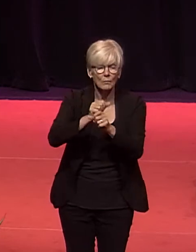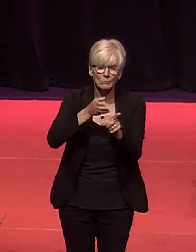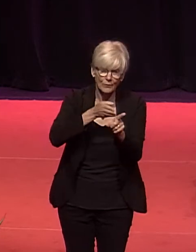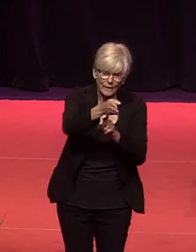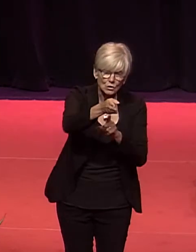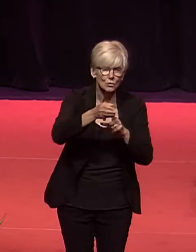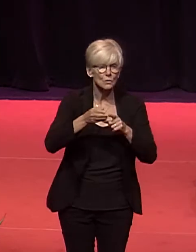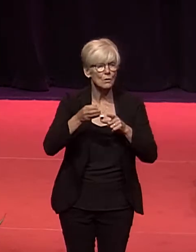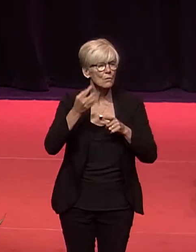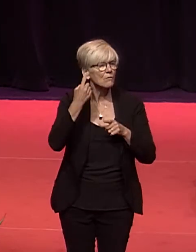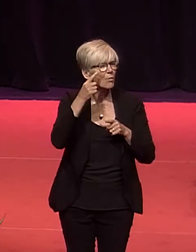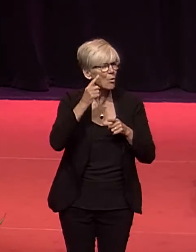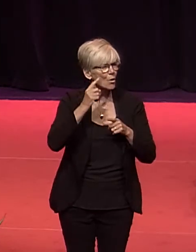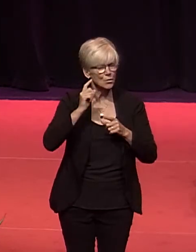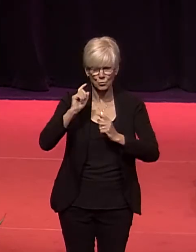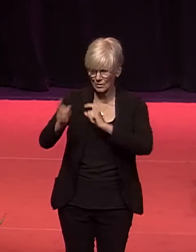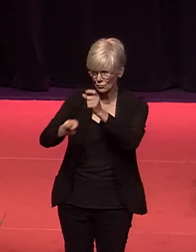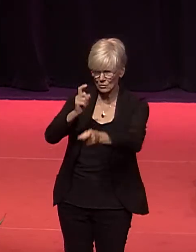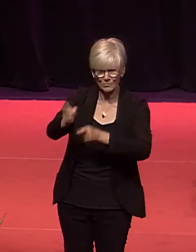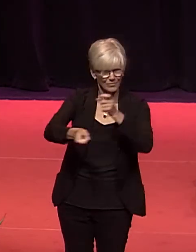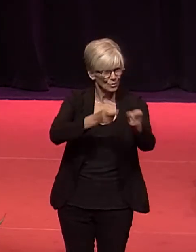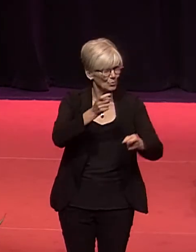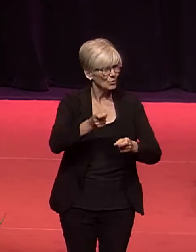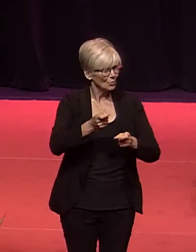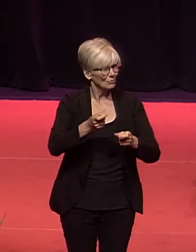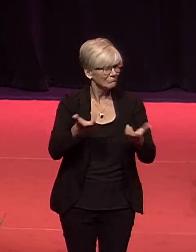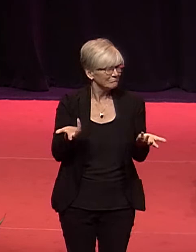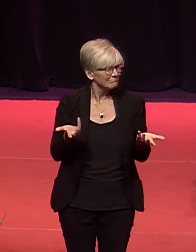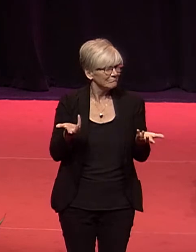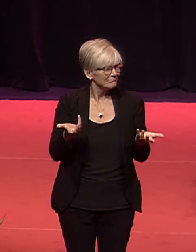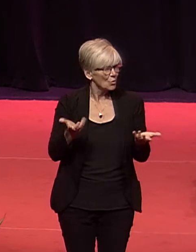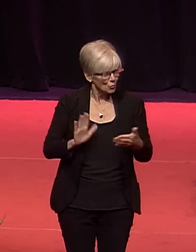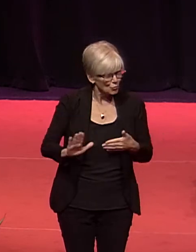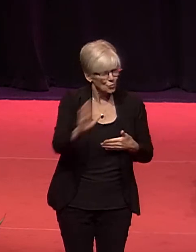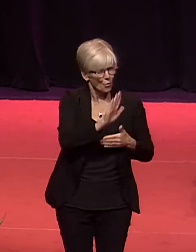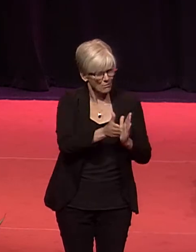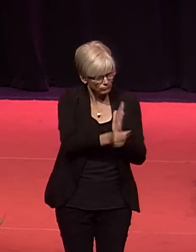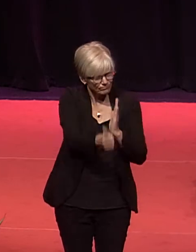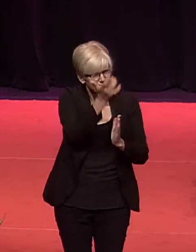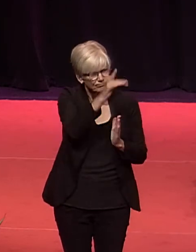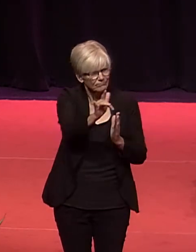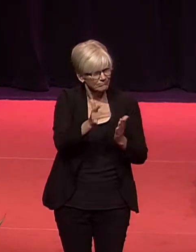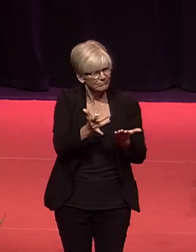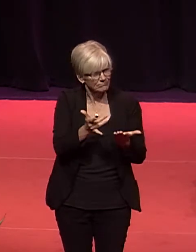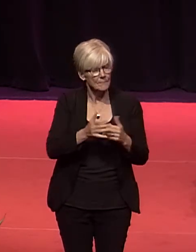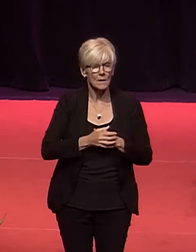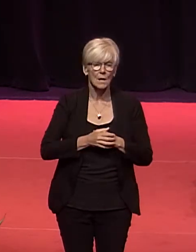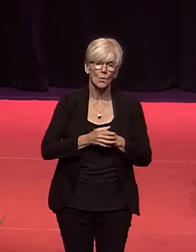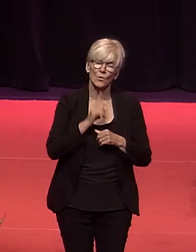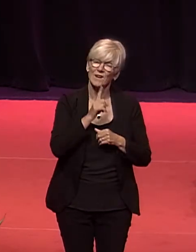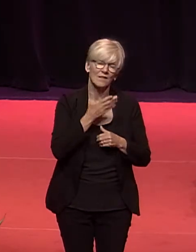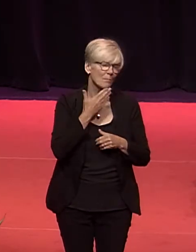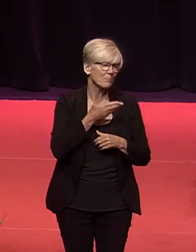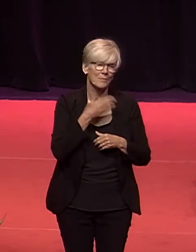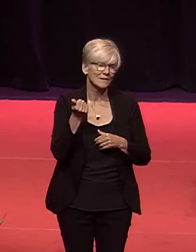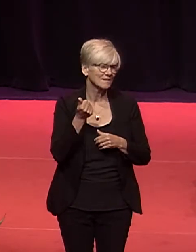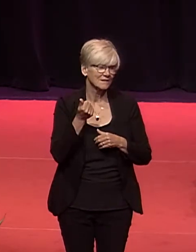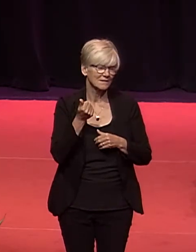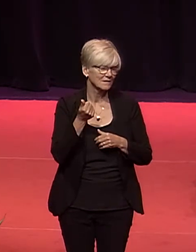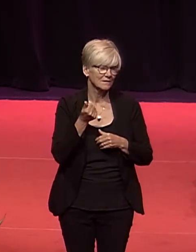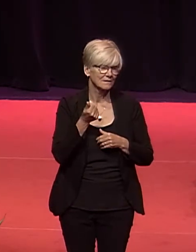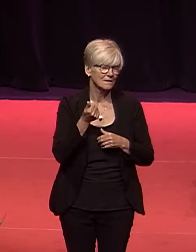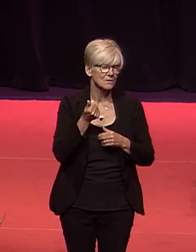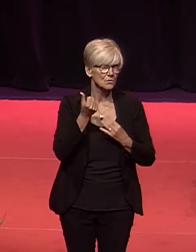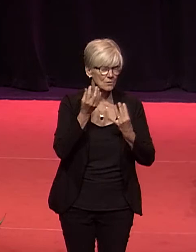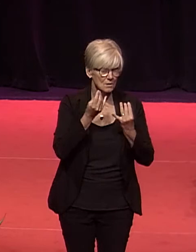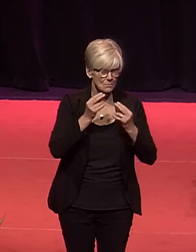you're going to be able to contribute your special gifts. And I say at the end of this, I don't think that there's a greater thing that you can do than taking the time